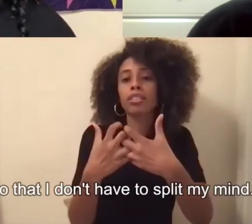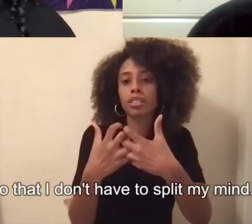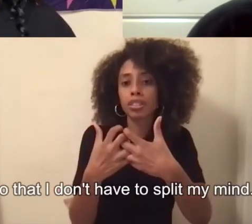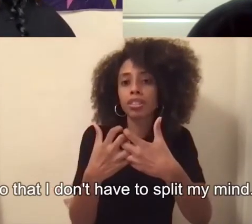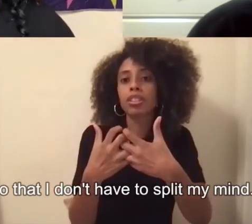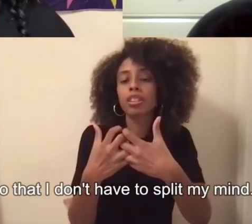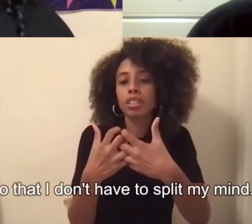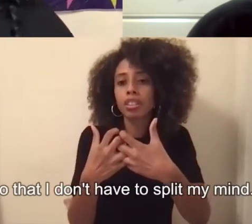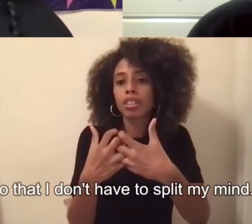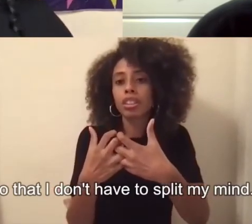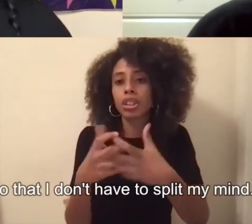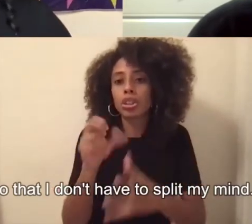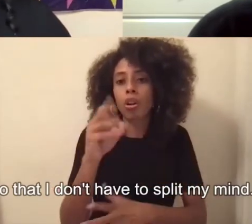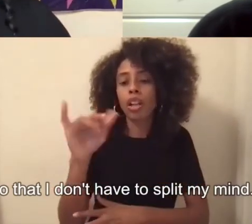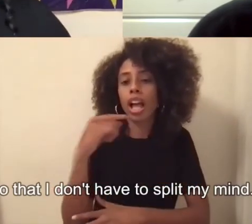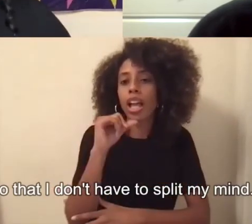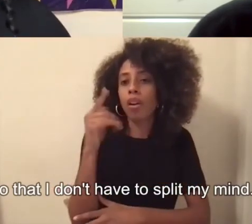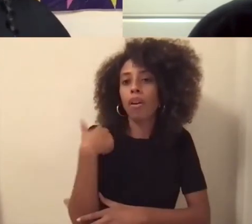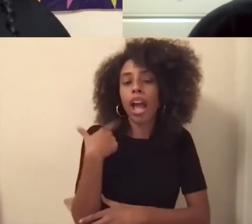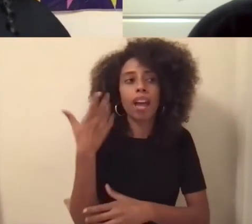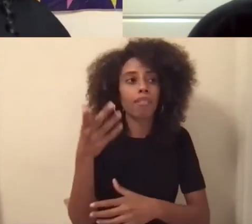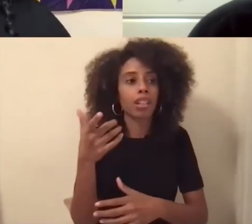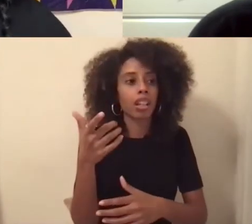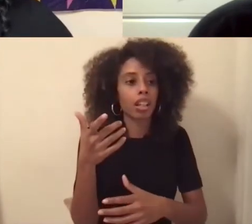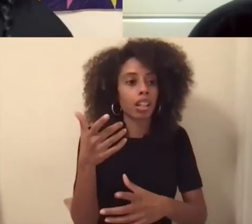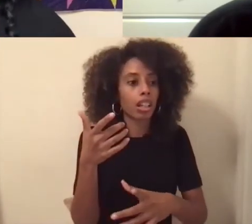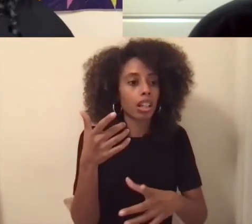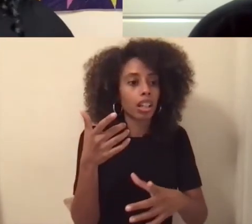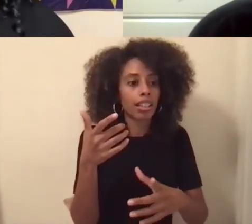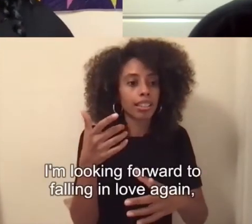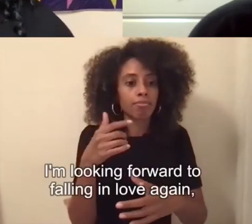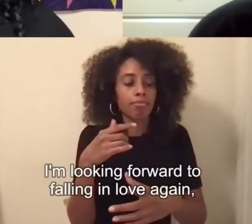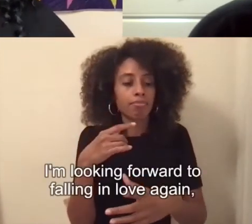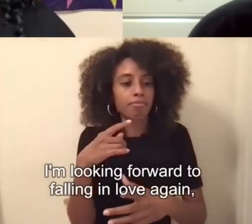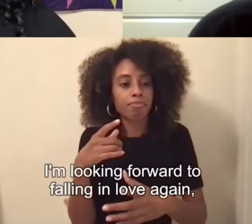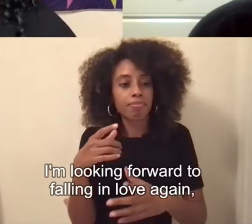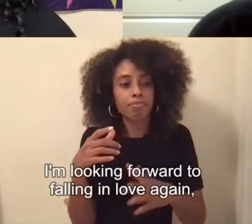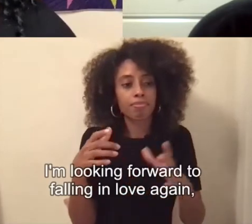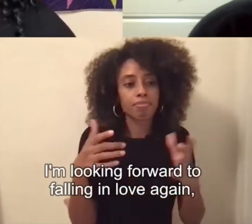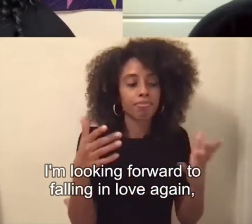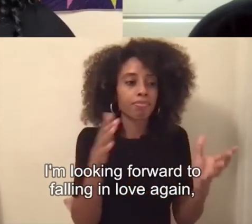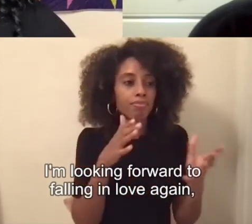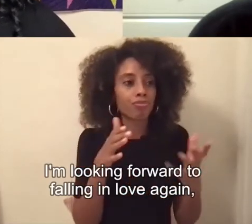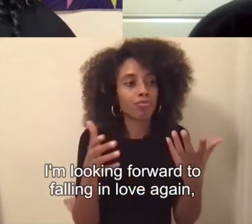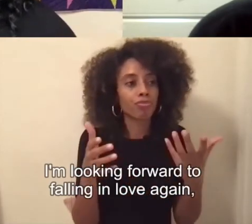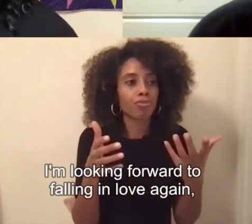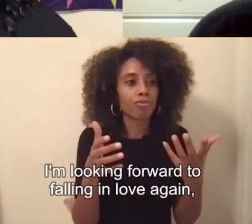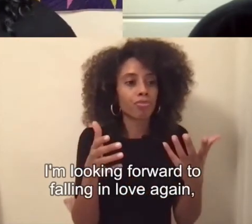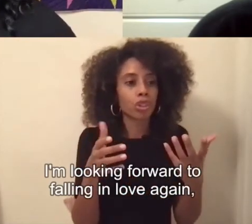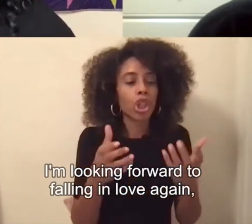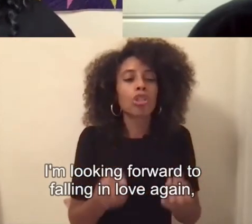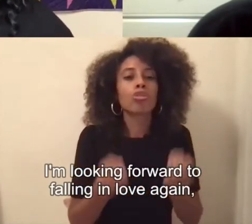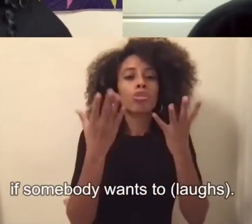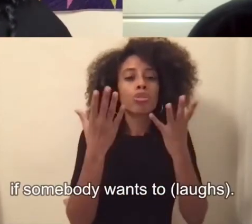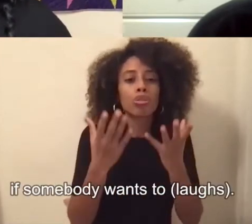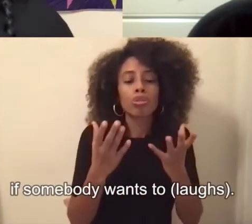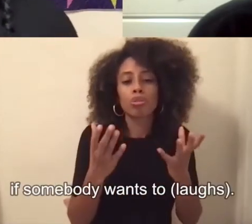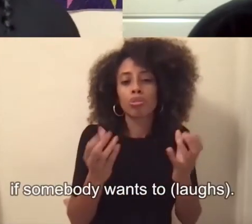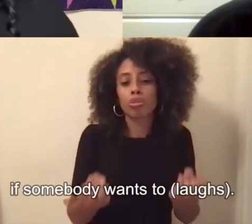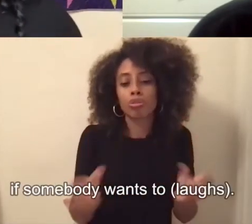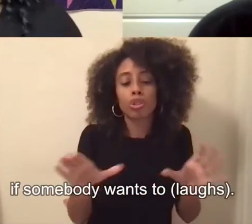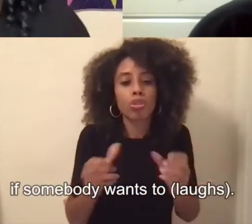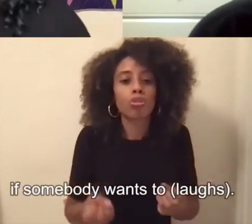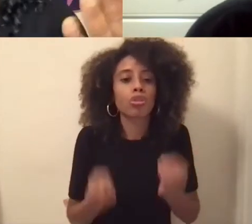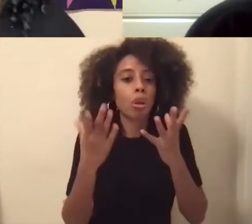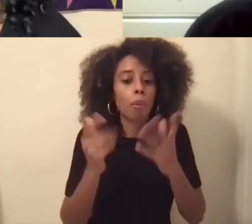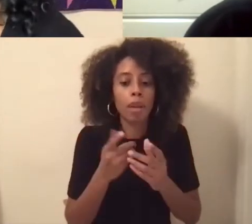I don't have to split my mind. I'm looking forward to falling in love again. If somebody wants,